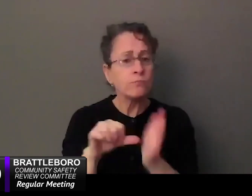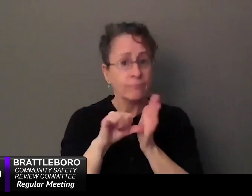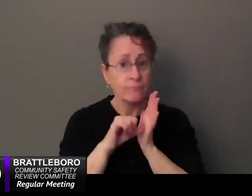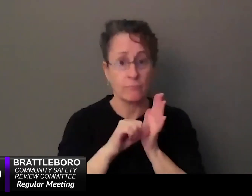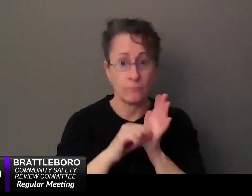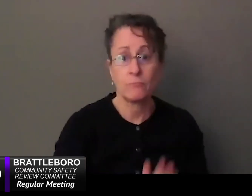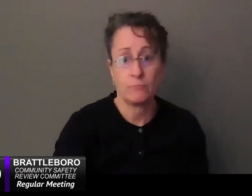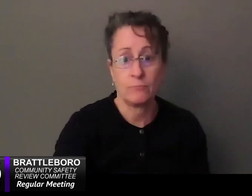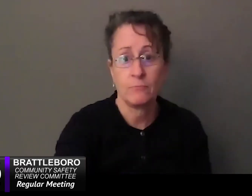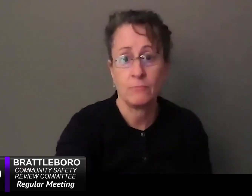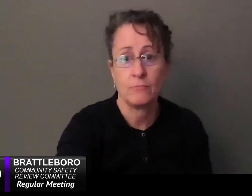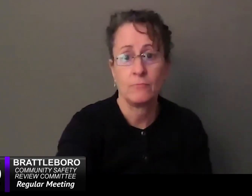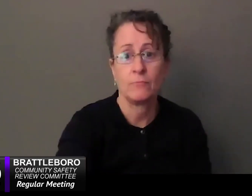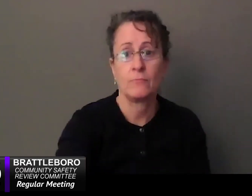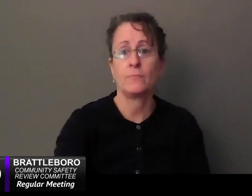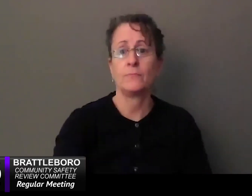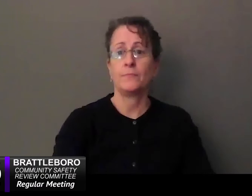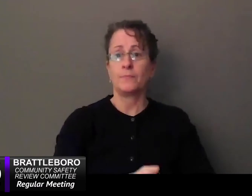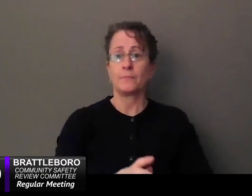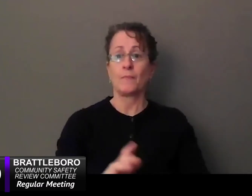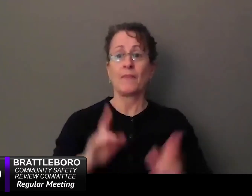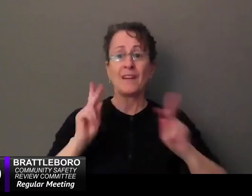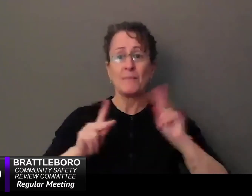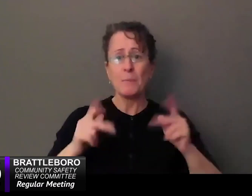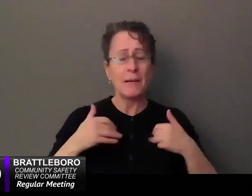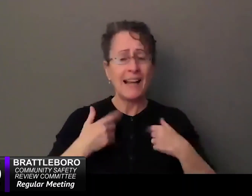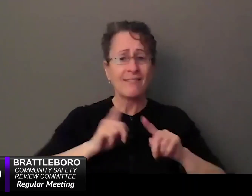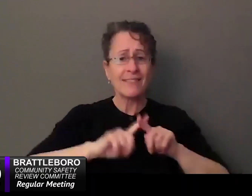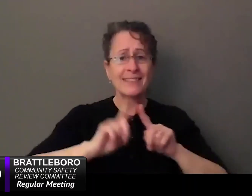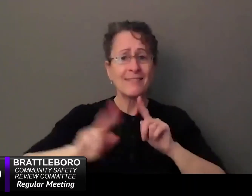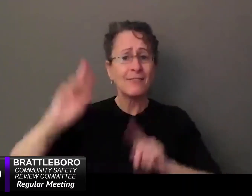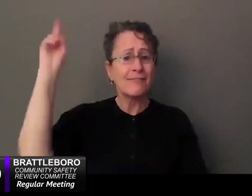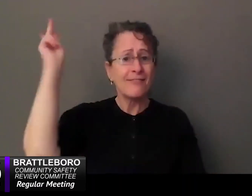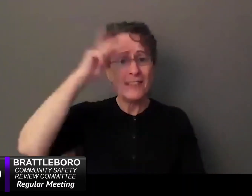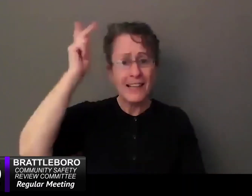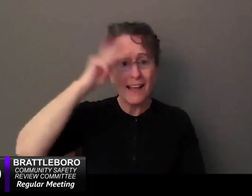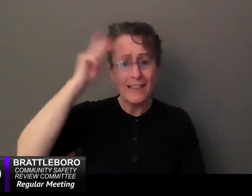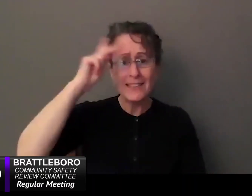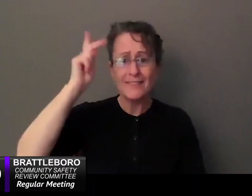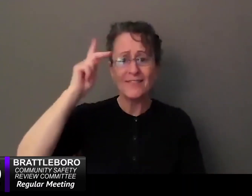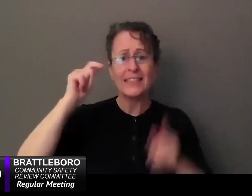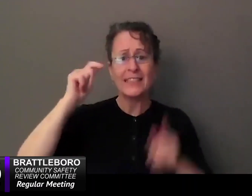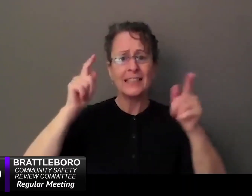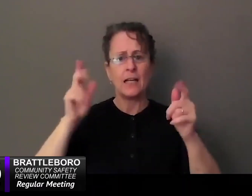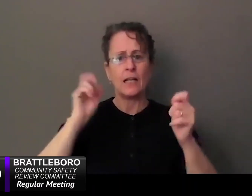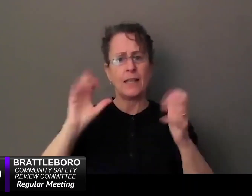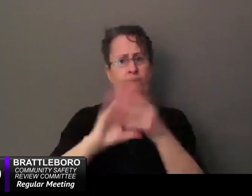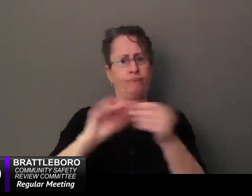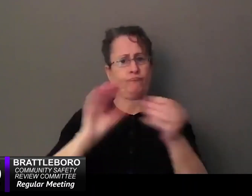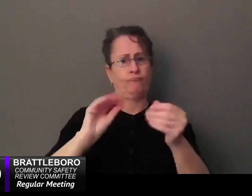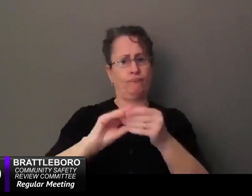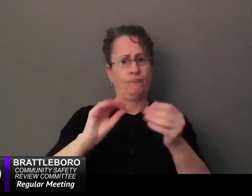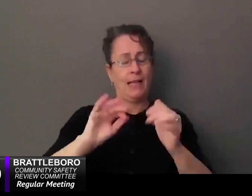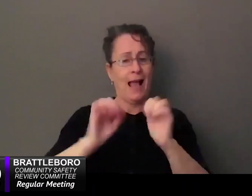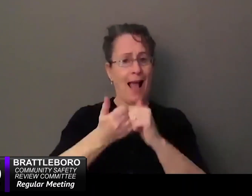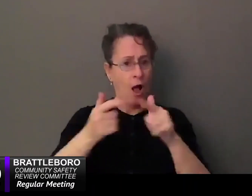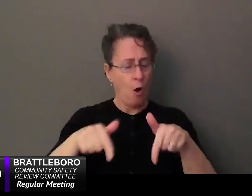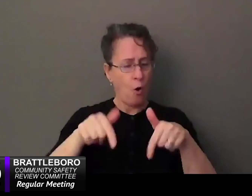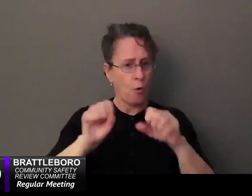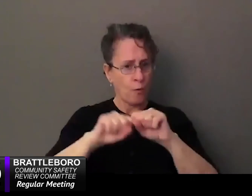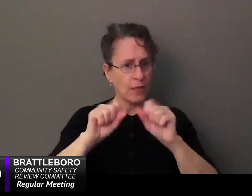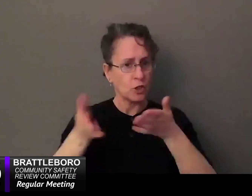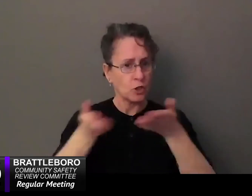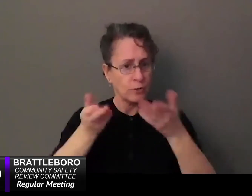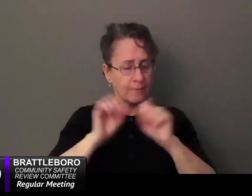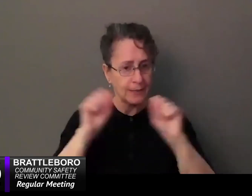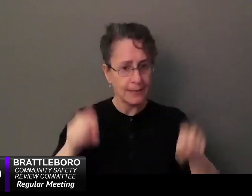different philosophies and sort of bottom lines of how they believe the system should work or should even exist can work together in our